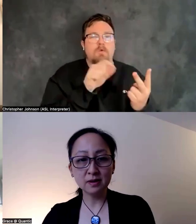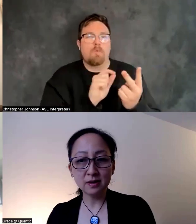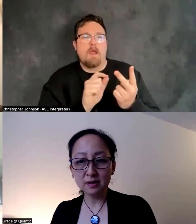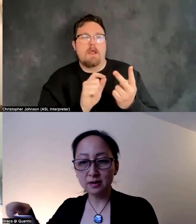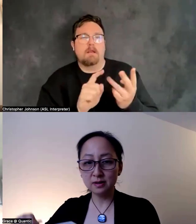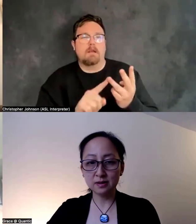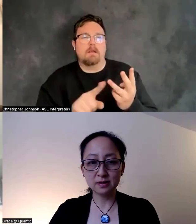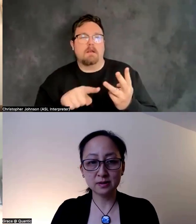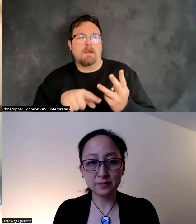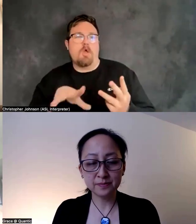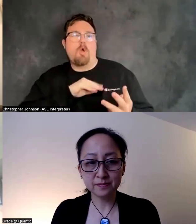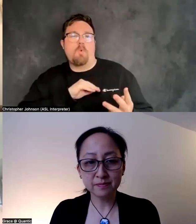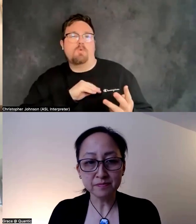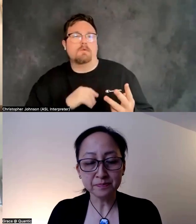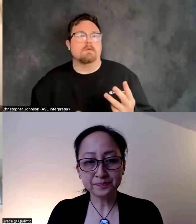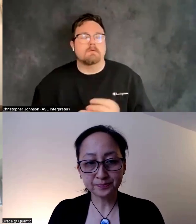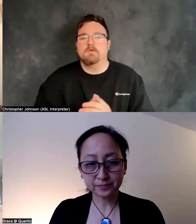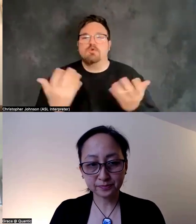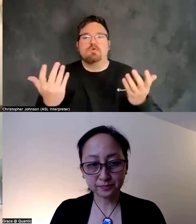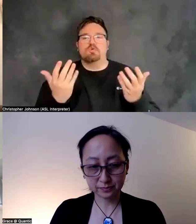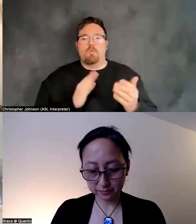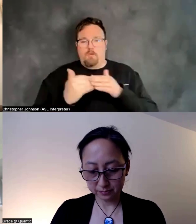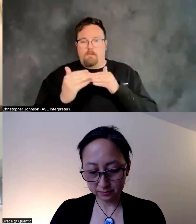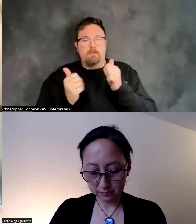what the two of us are building with OpenChat and Hot or Not